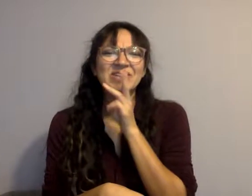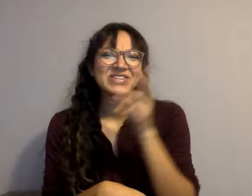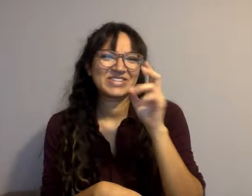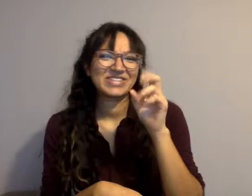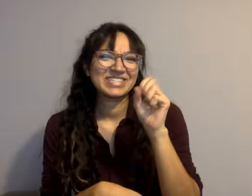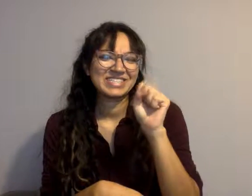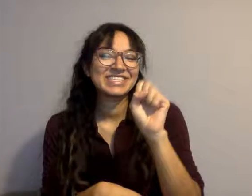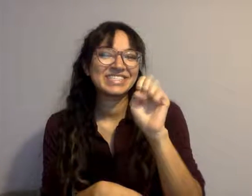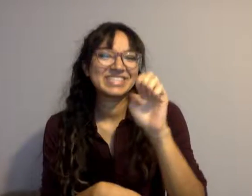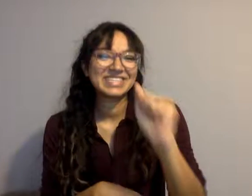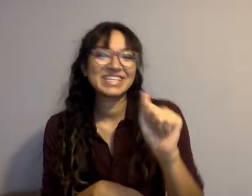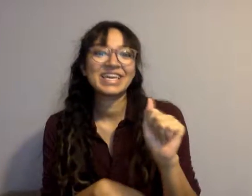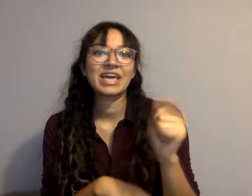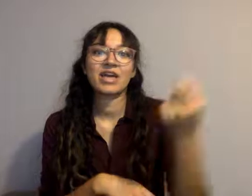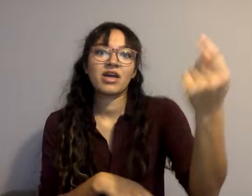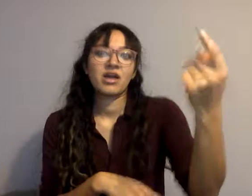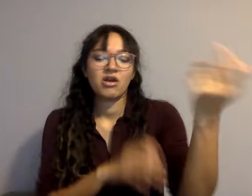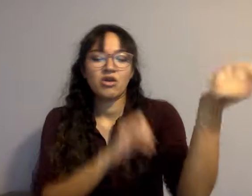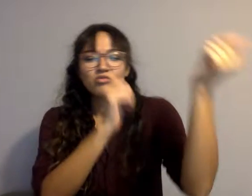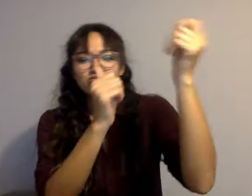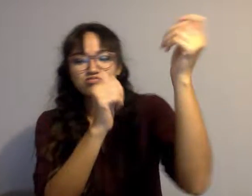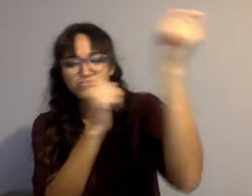working.